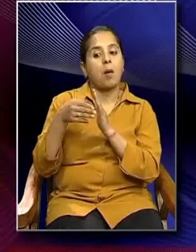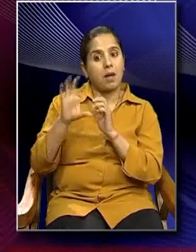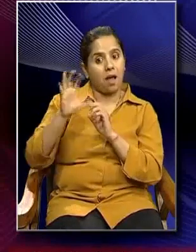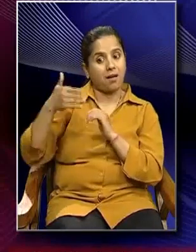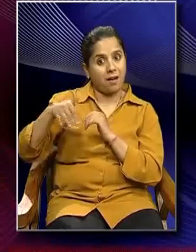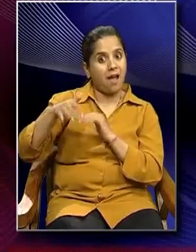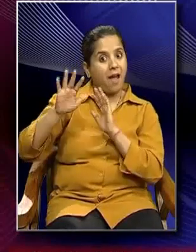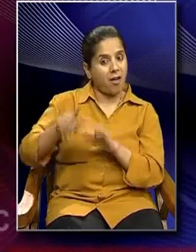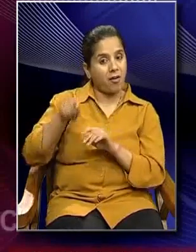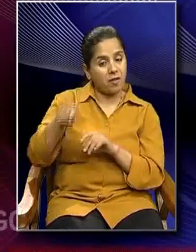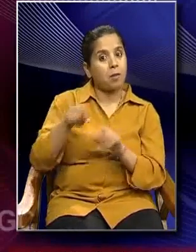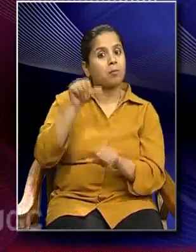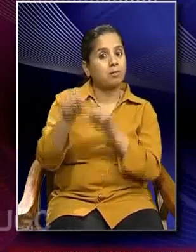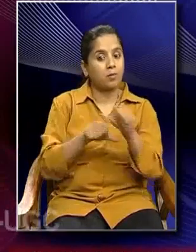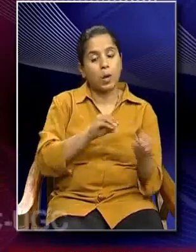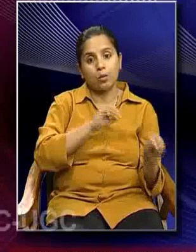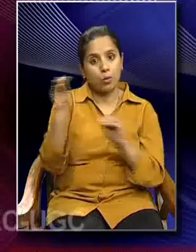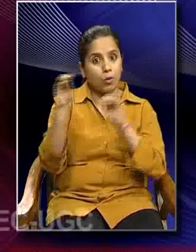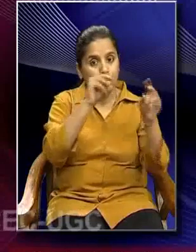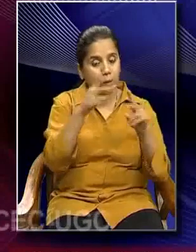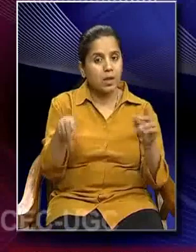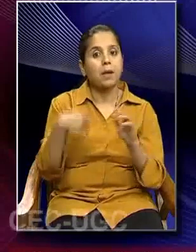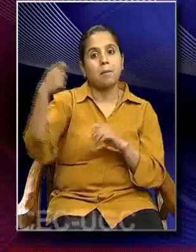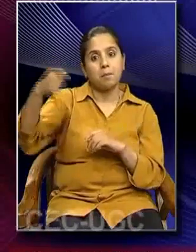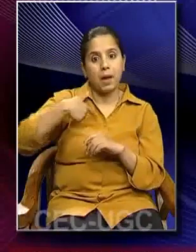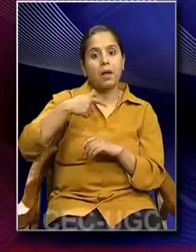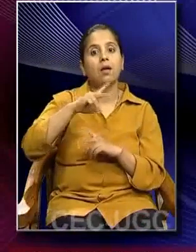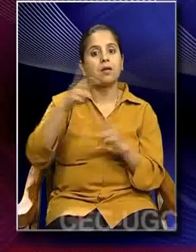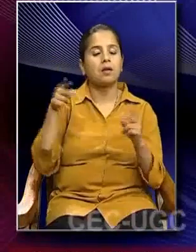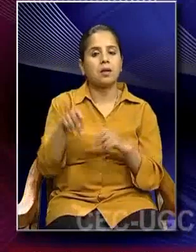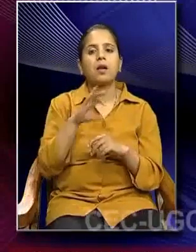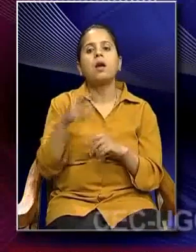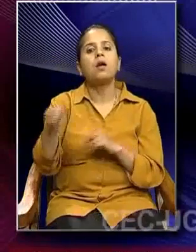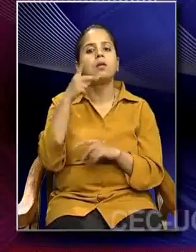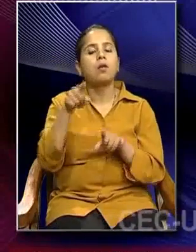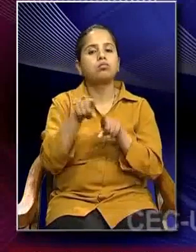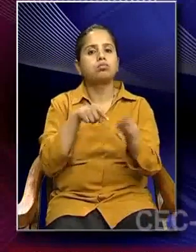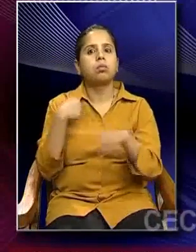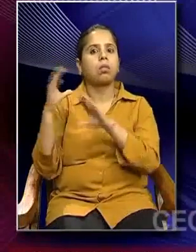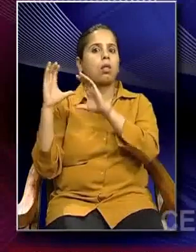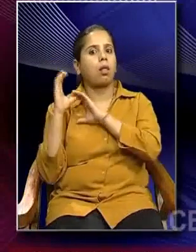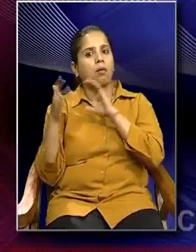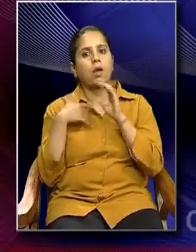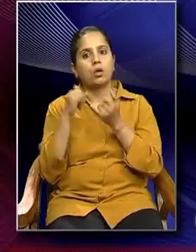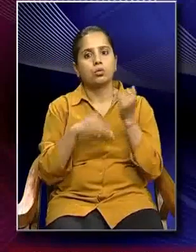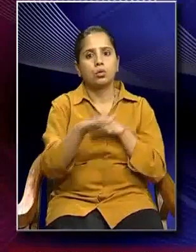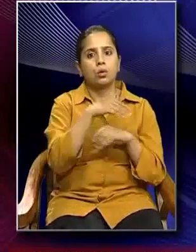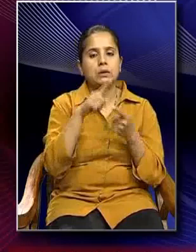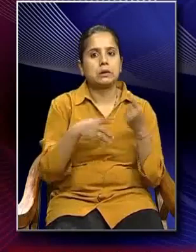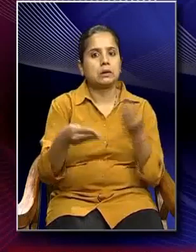these migration process and related remittances are actually perpetuating the burden of social and